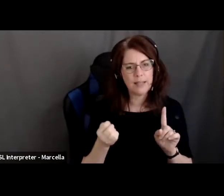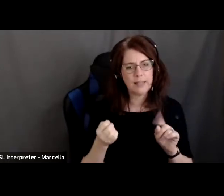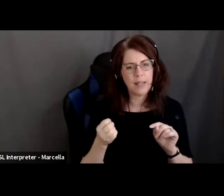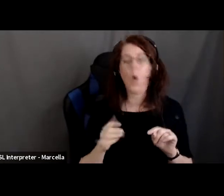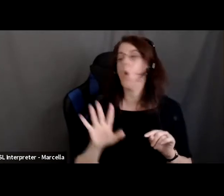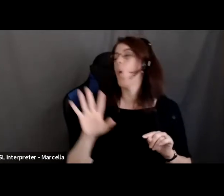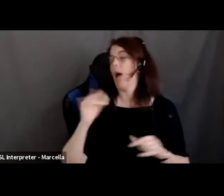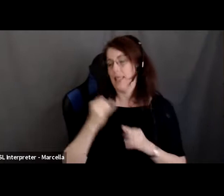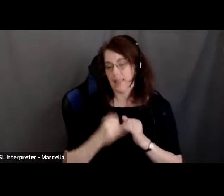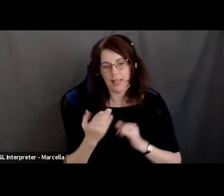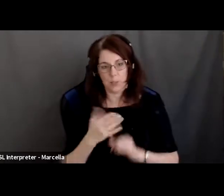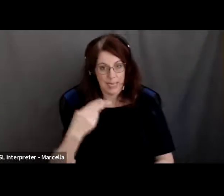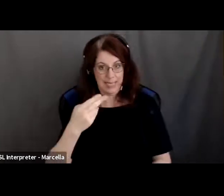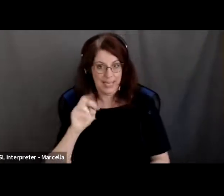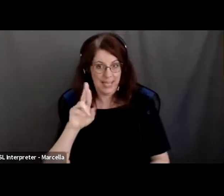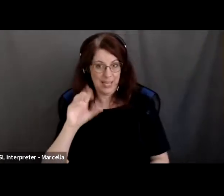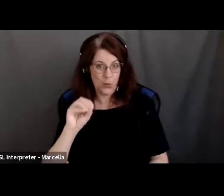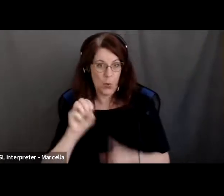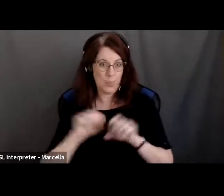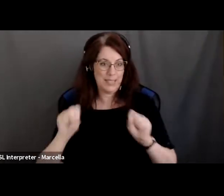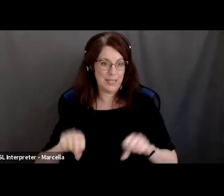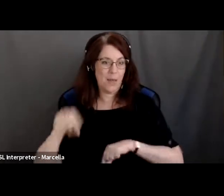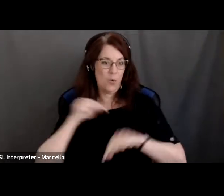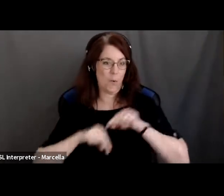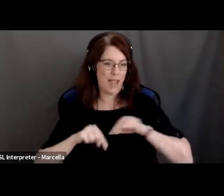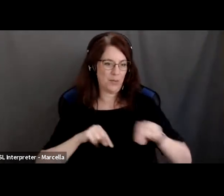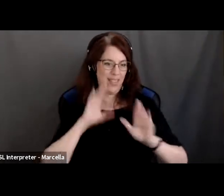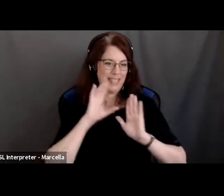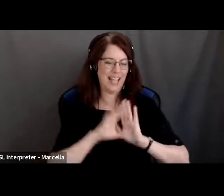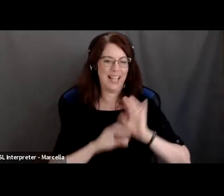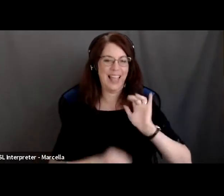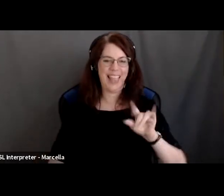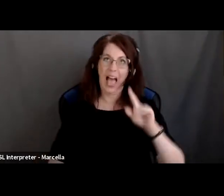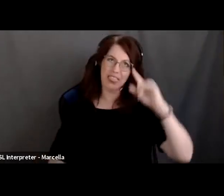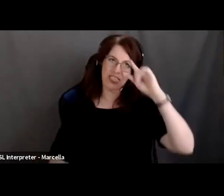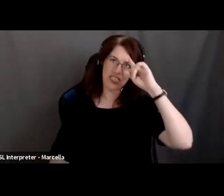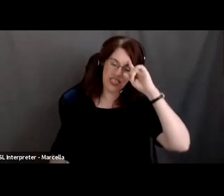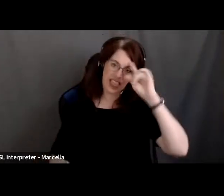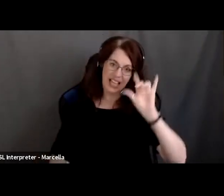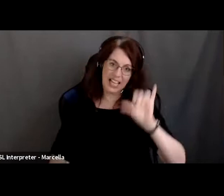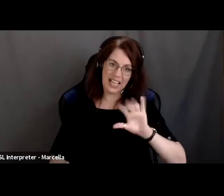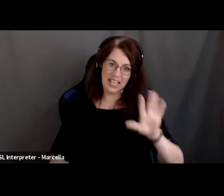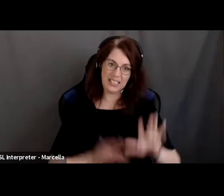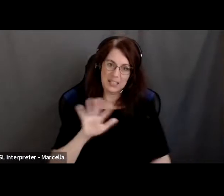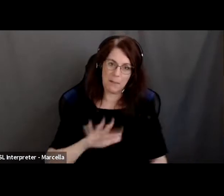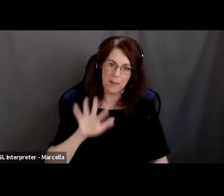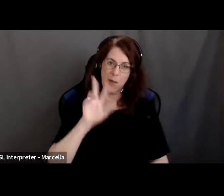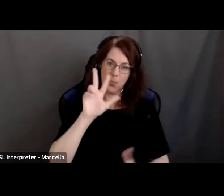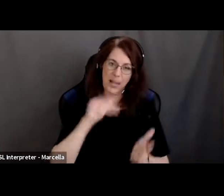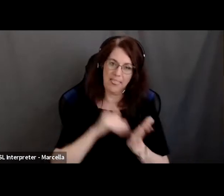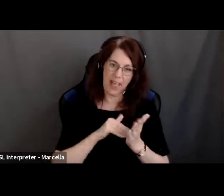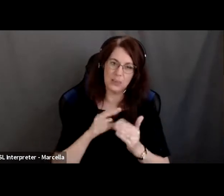Yeah, that last device, the Hero system, and I'll go back to that slide. I think that clocks in at around